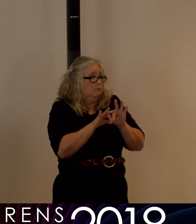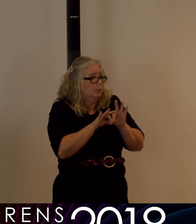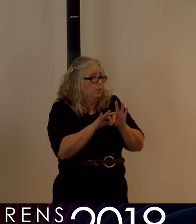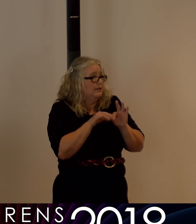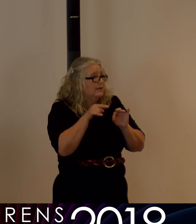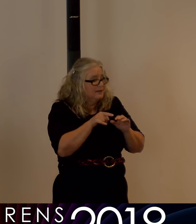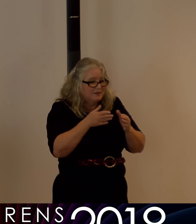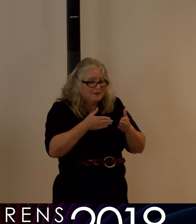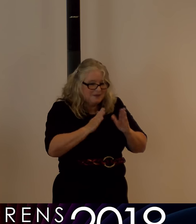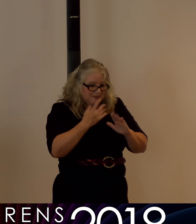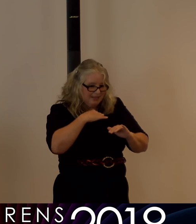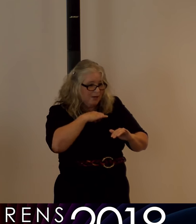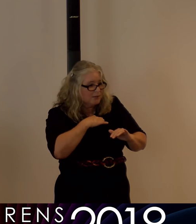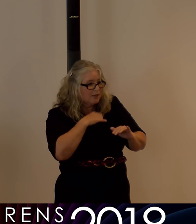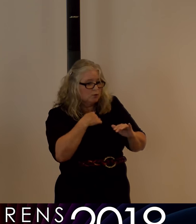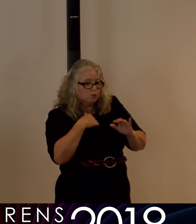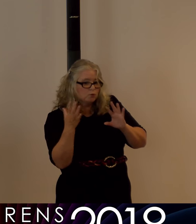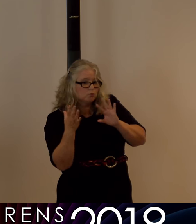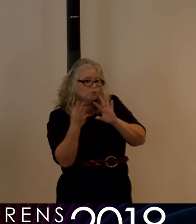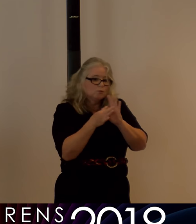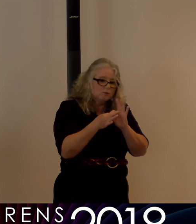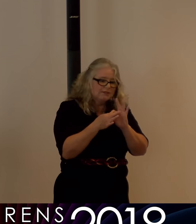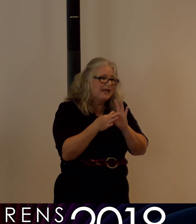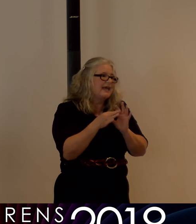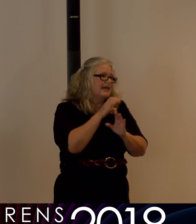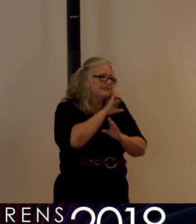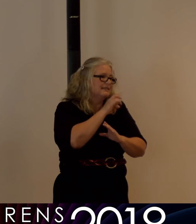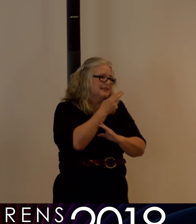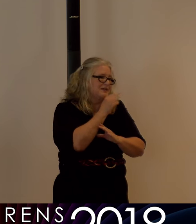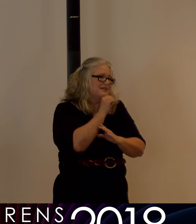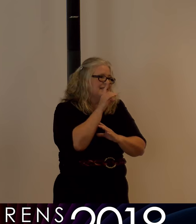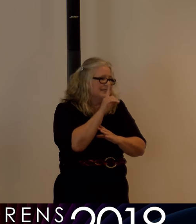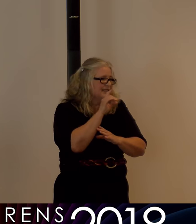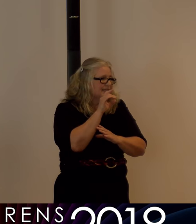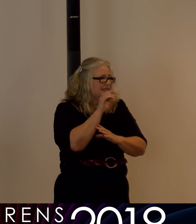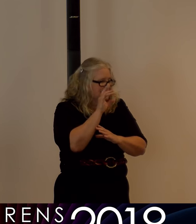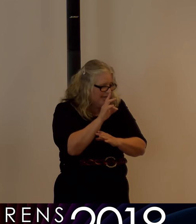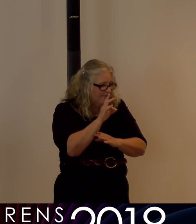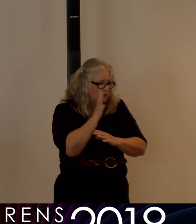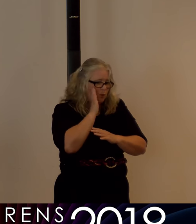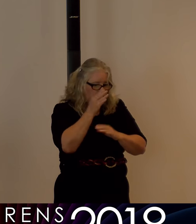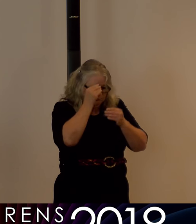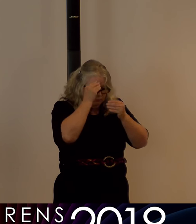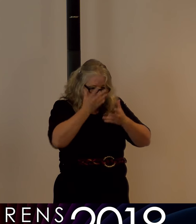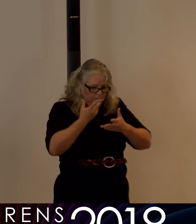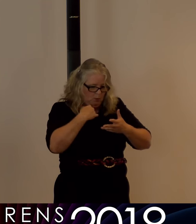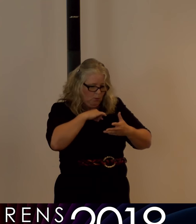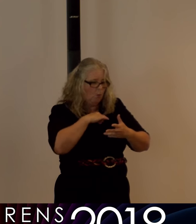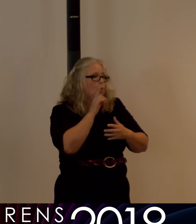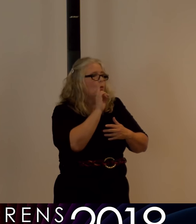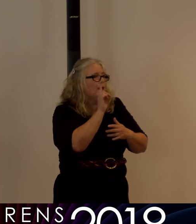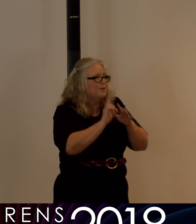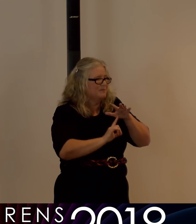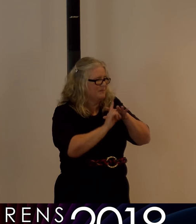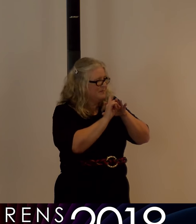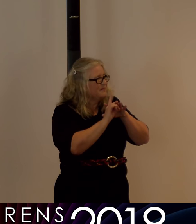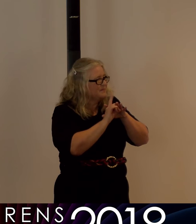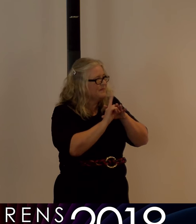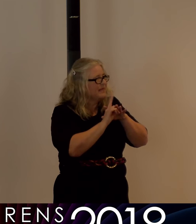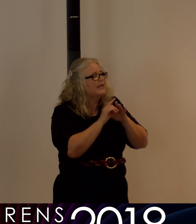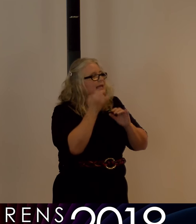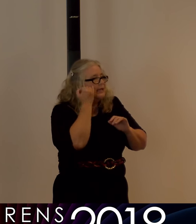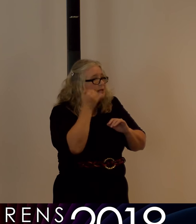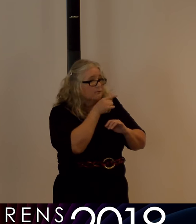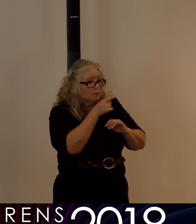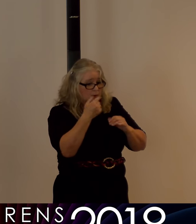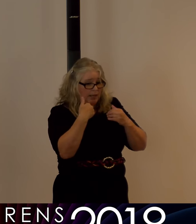it allowed us to tag CHD7 in a way that would tell us where it's expressed. Because when you uncover a new gene